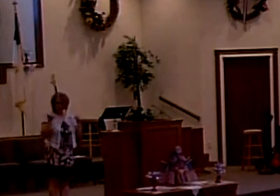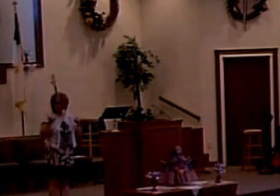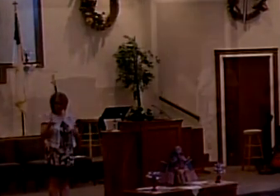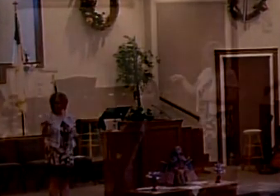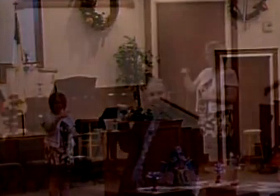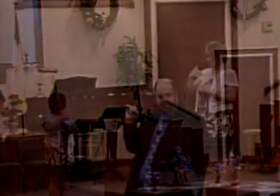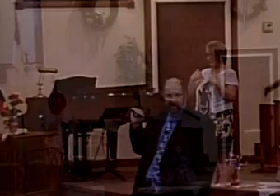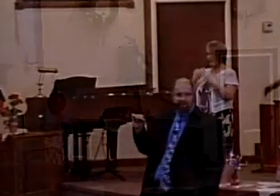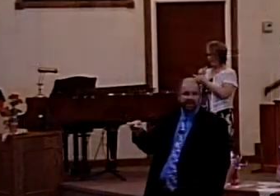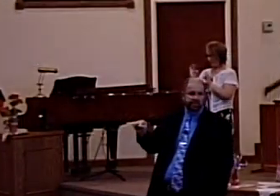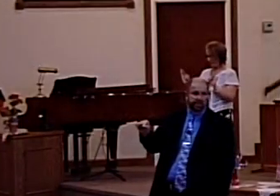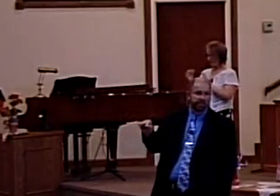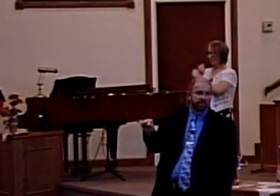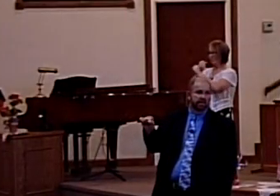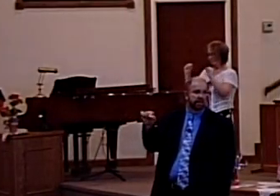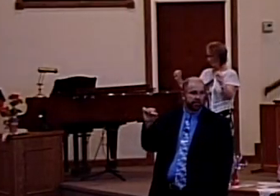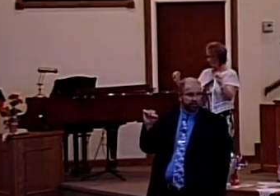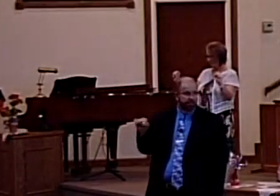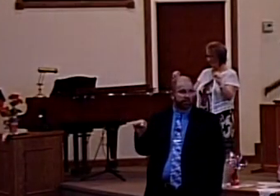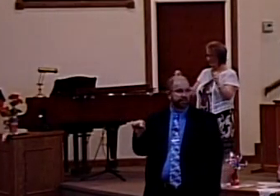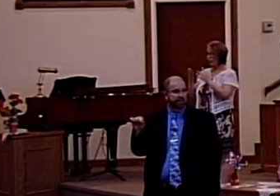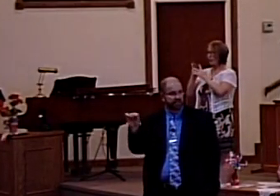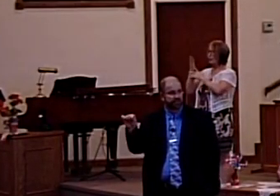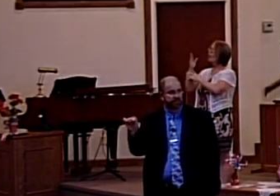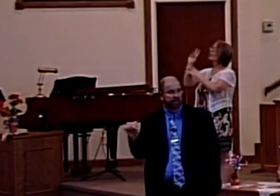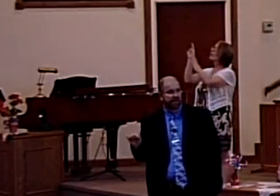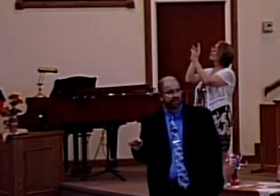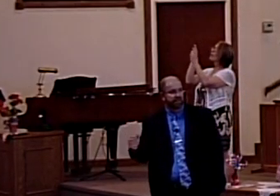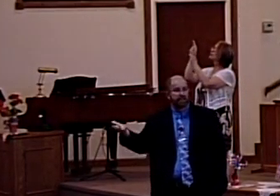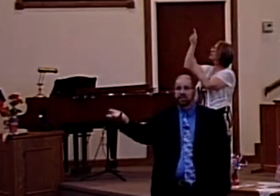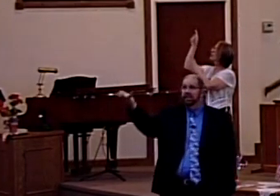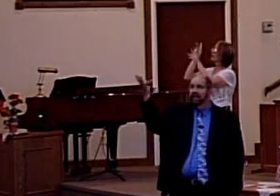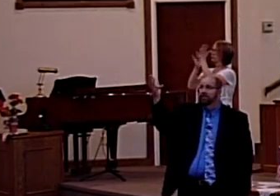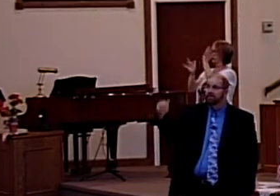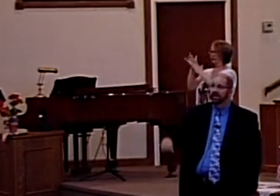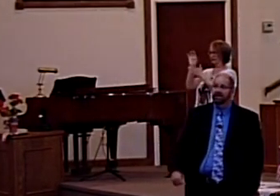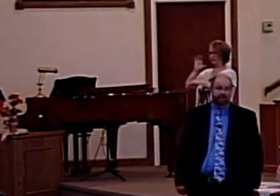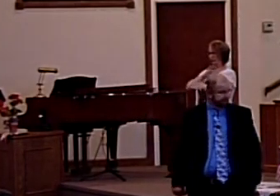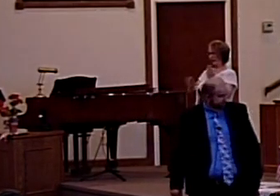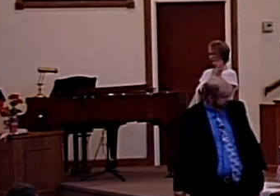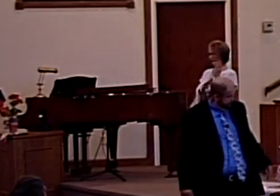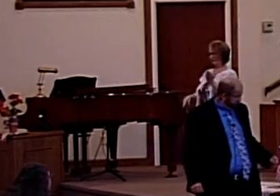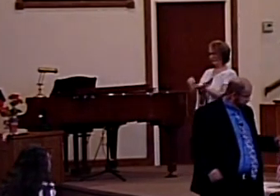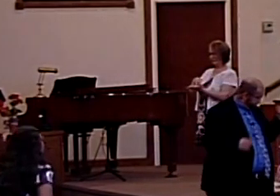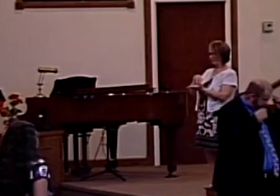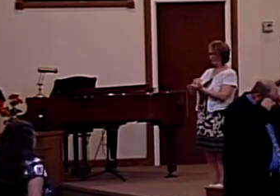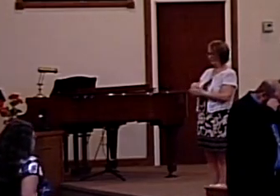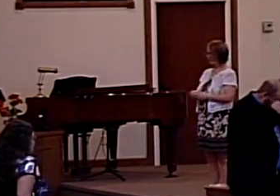have freedom. You can have salvation through the person of Jesus Christ. Stand with me, please.